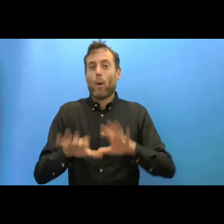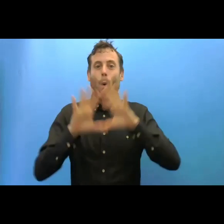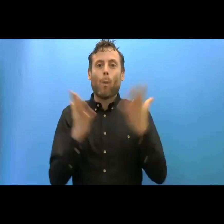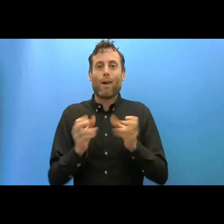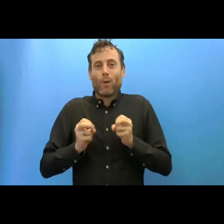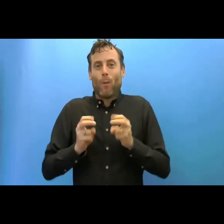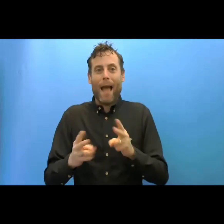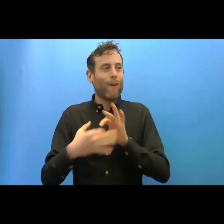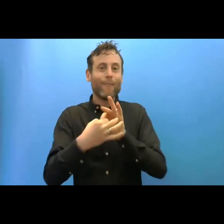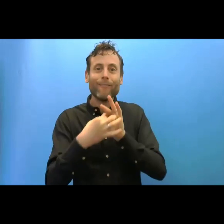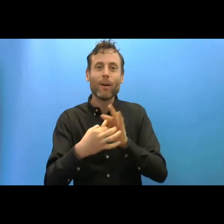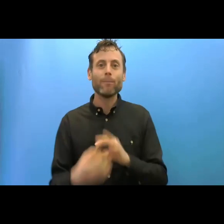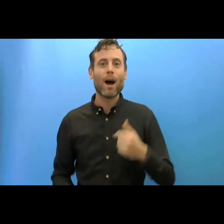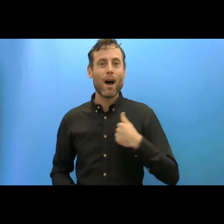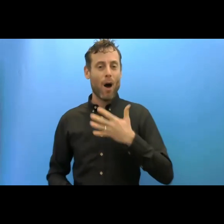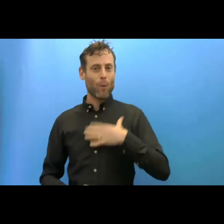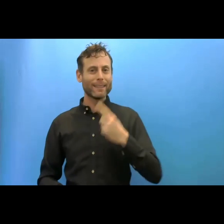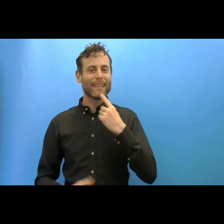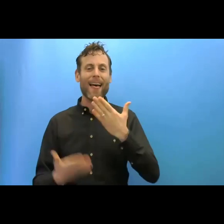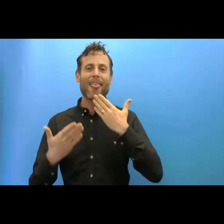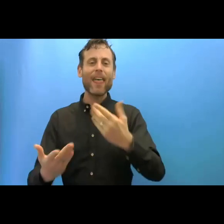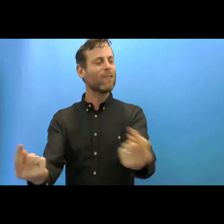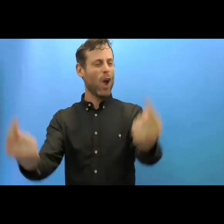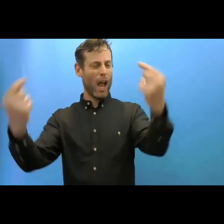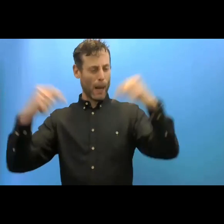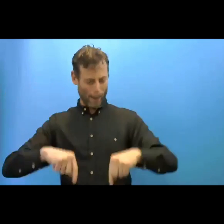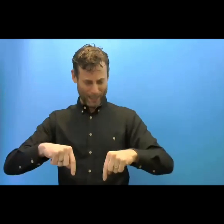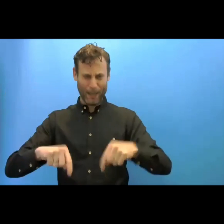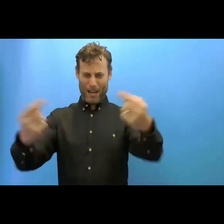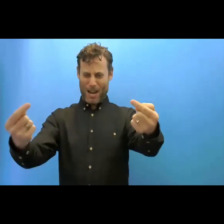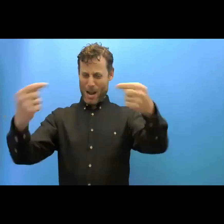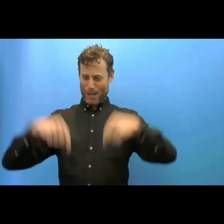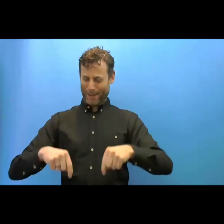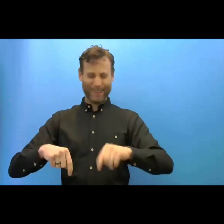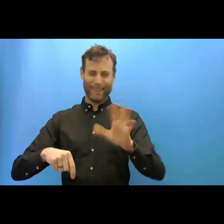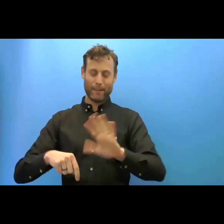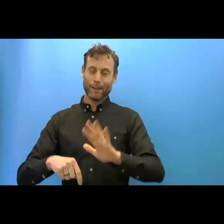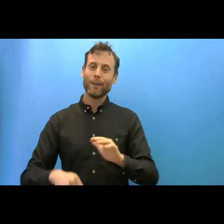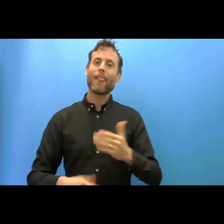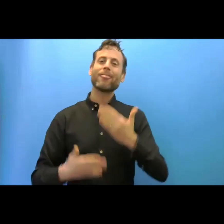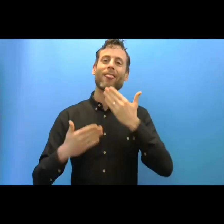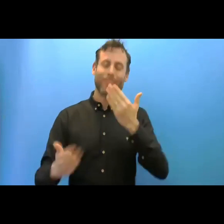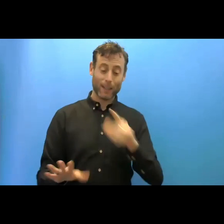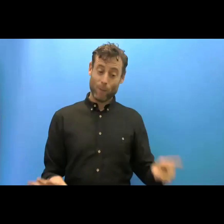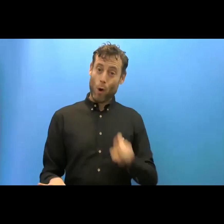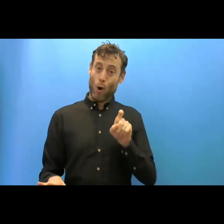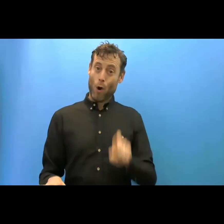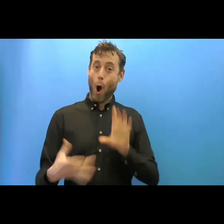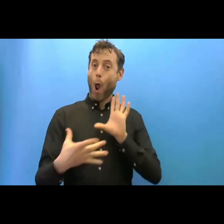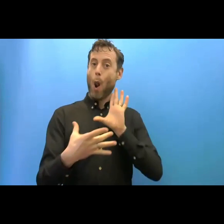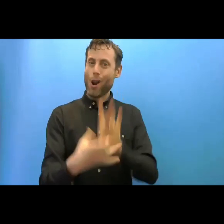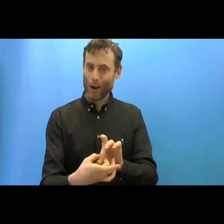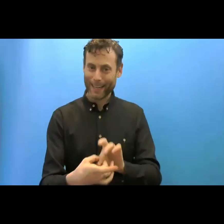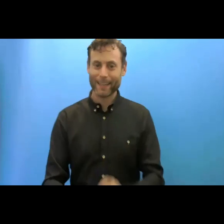thank you very much for coming, but we haven't come, have we? We've clicked and we're online. So thanks for logging in. I would just like to say that I'm dressed from the waist up, but